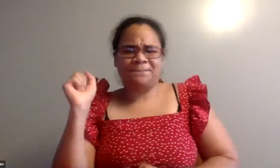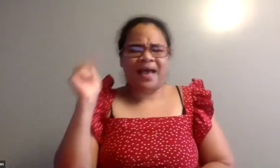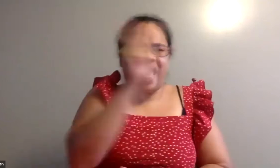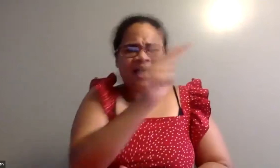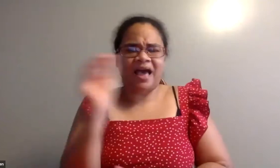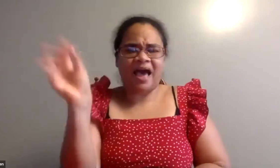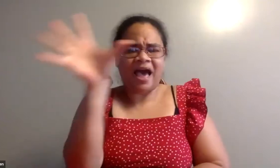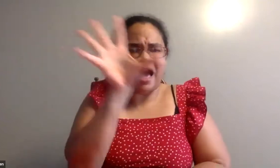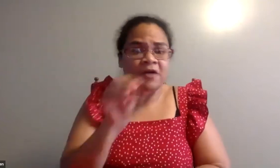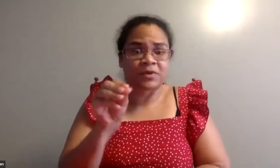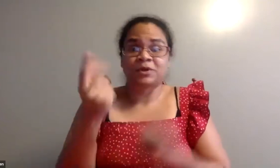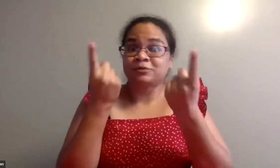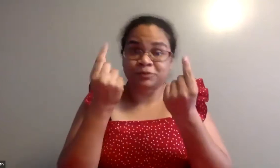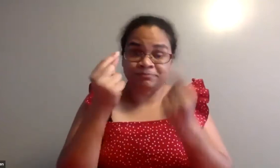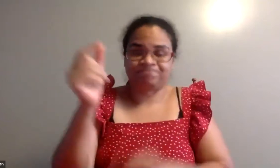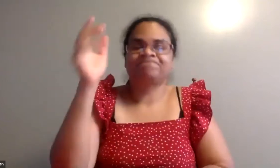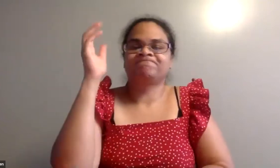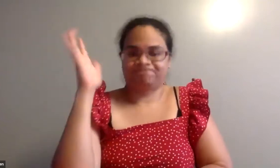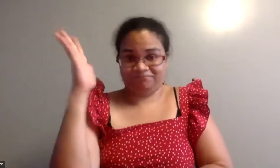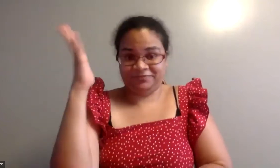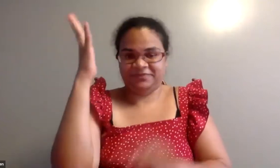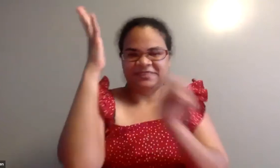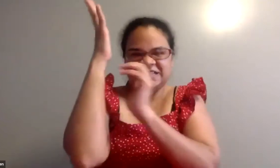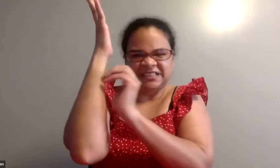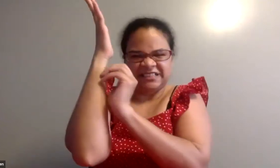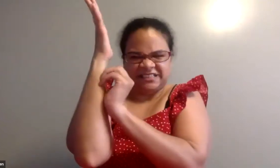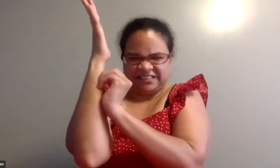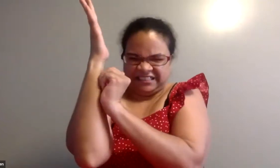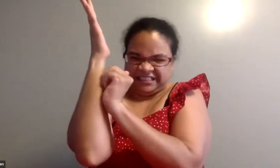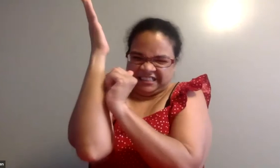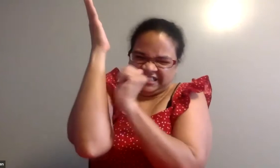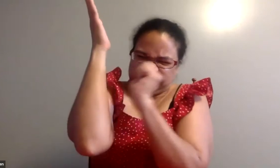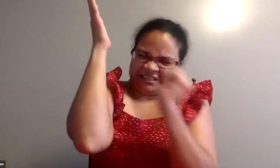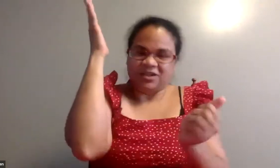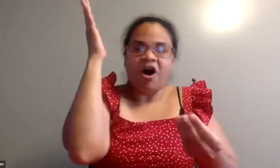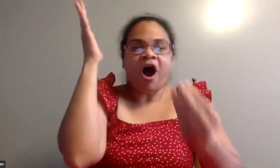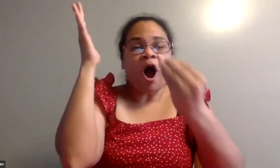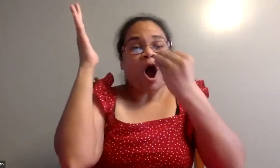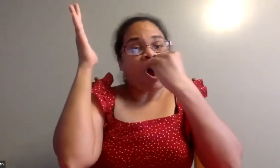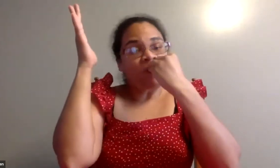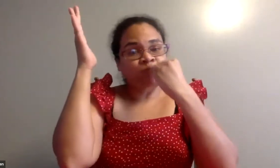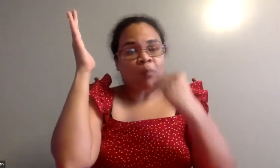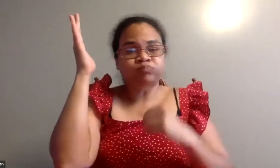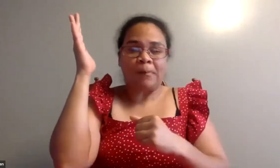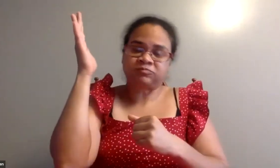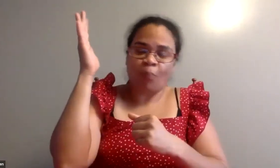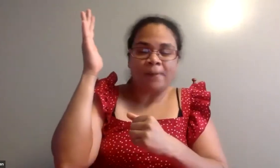had a dream of going back to Africa. So she scaled a silk cotton tree and ate